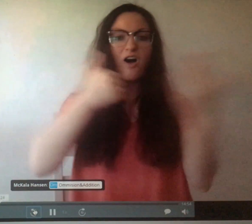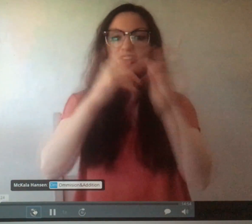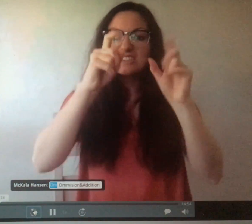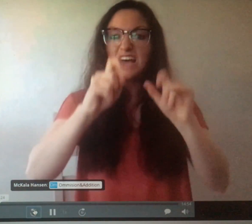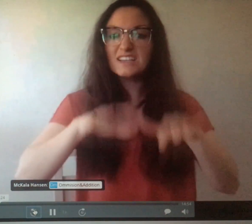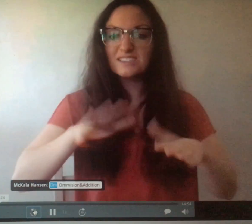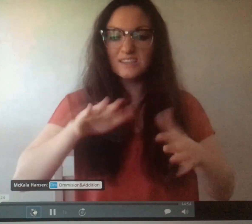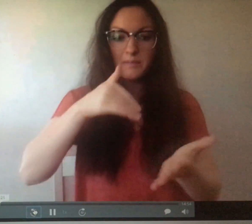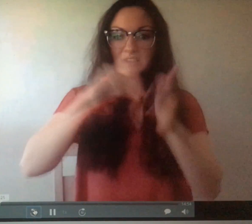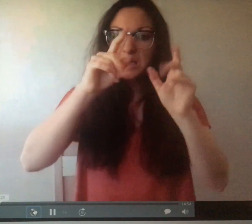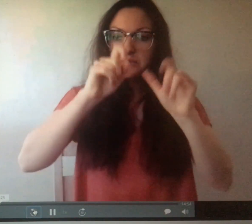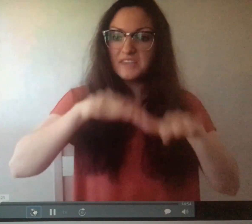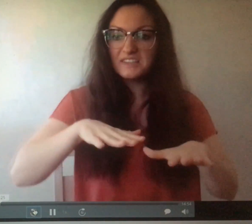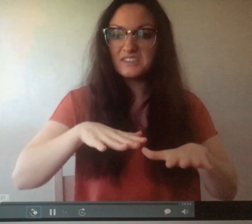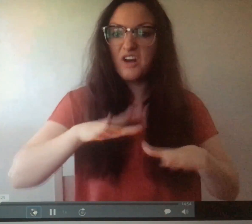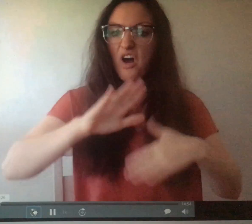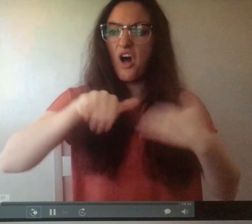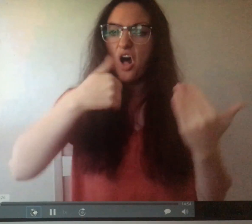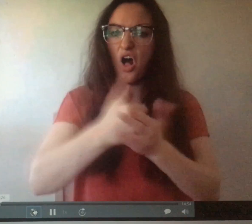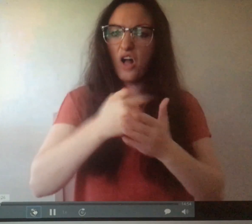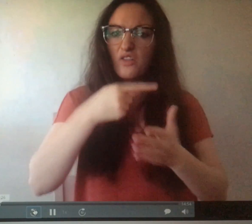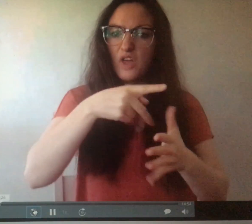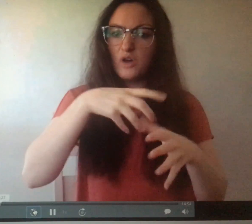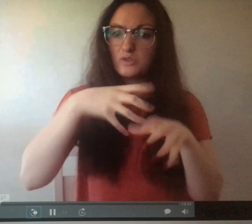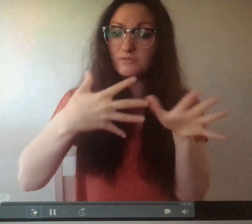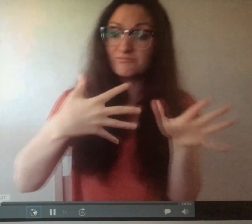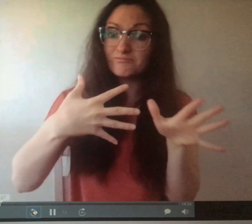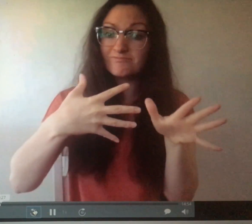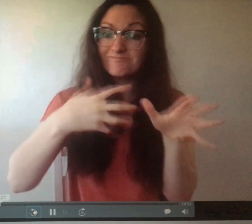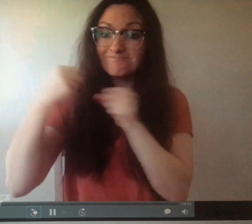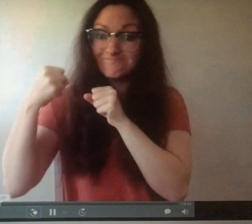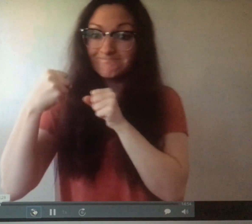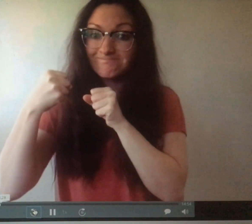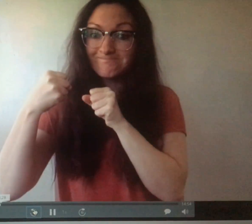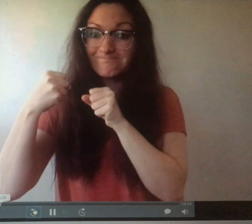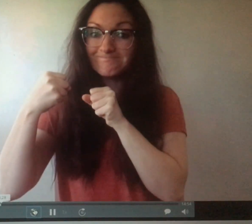Whatever you scored on the midterm exam no longer exists.